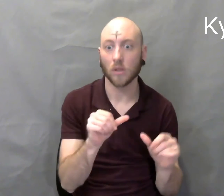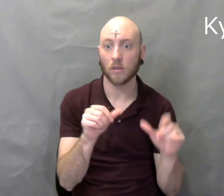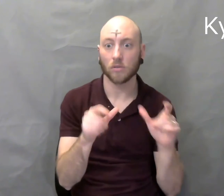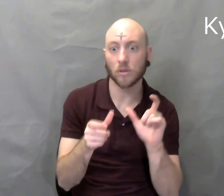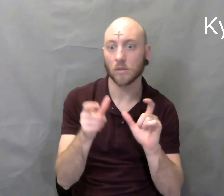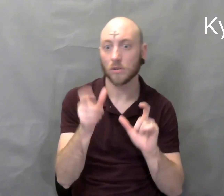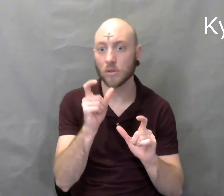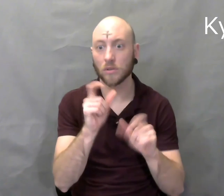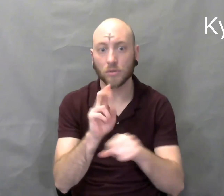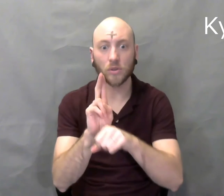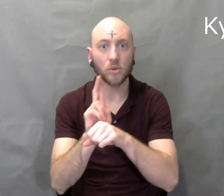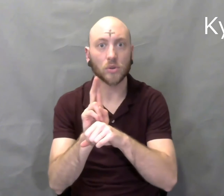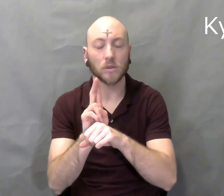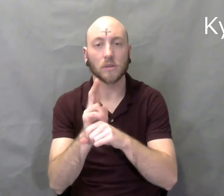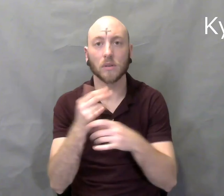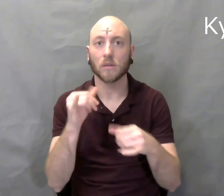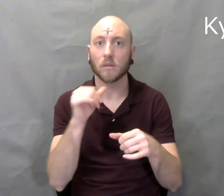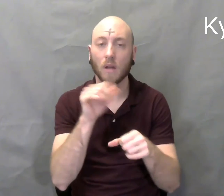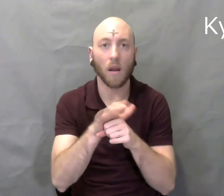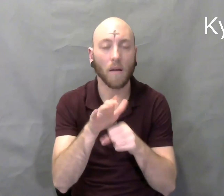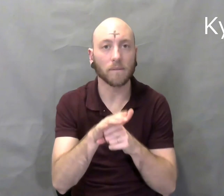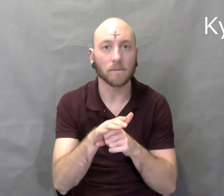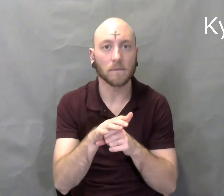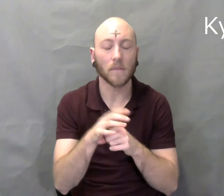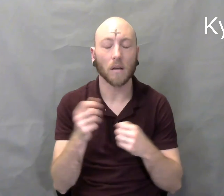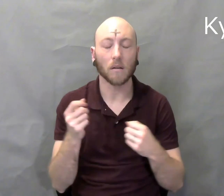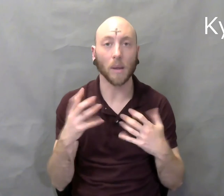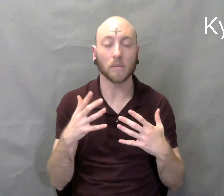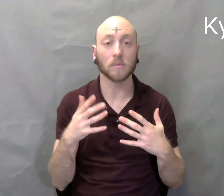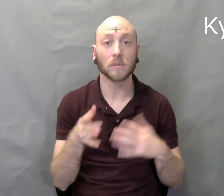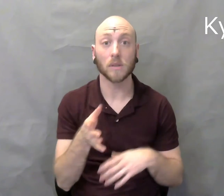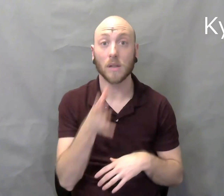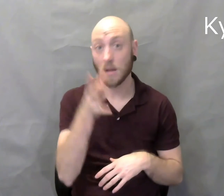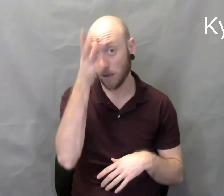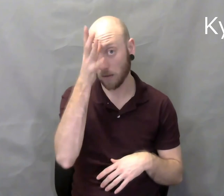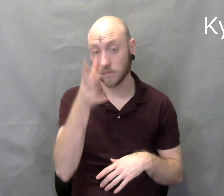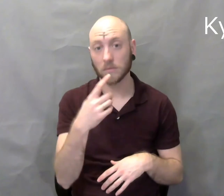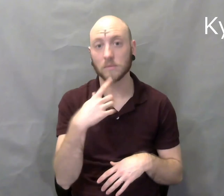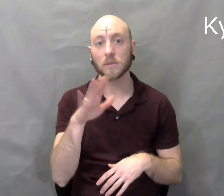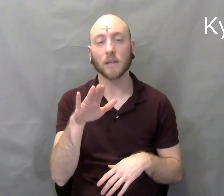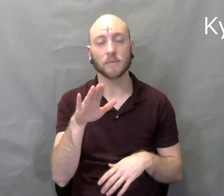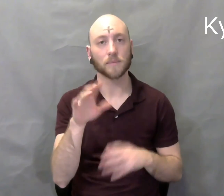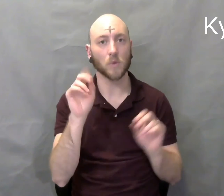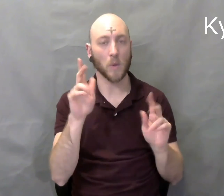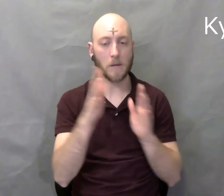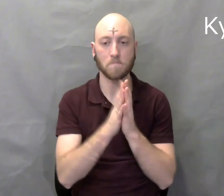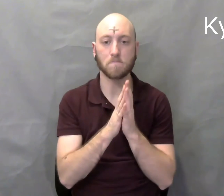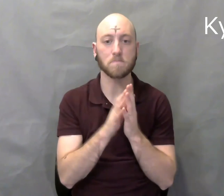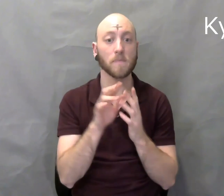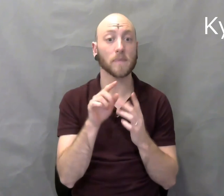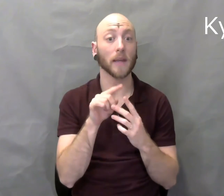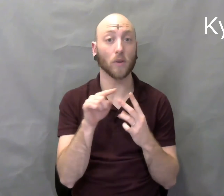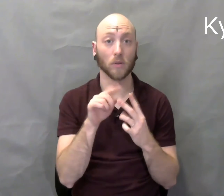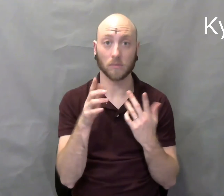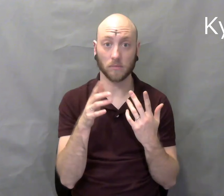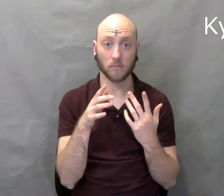scared the crap out of me. And my parents were like, either you get kicked out, and this was like the third time of getting kicked out.